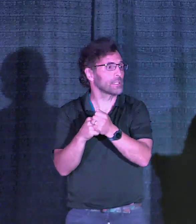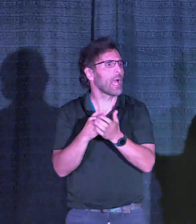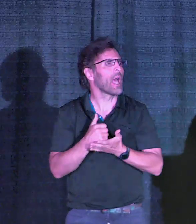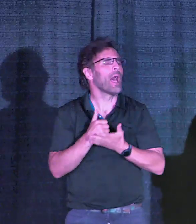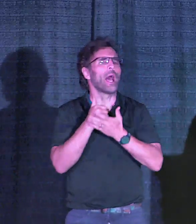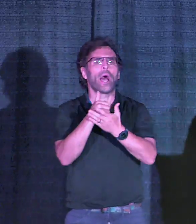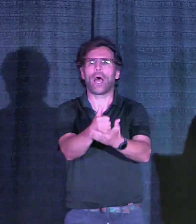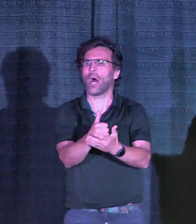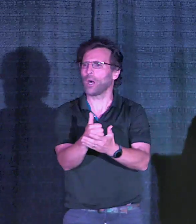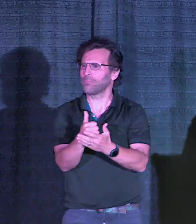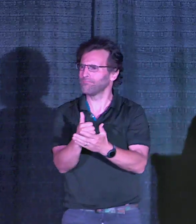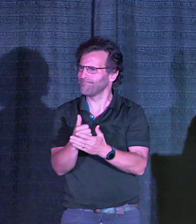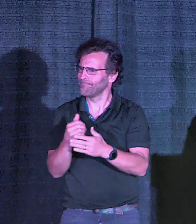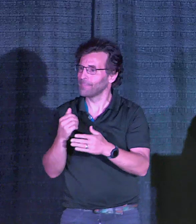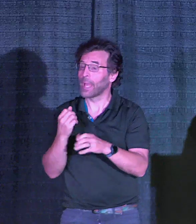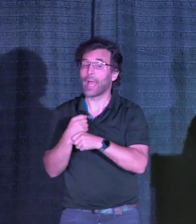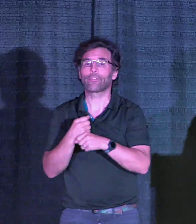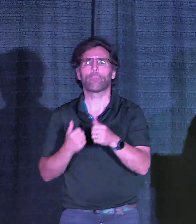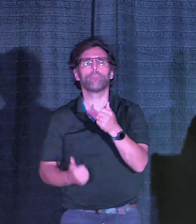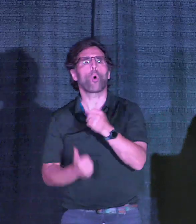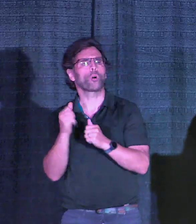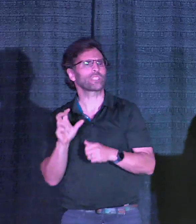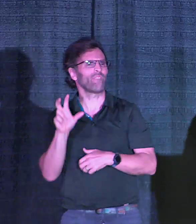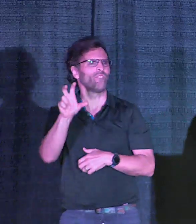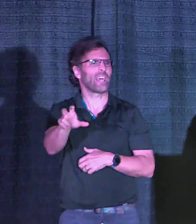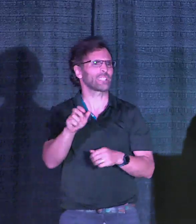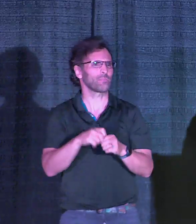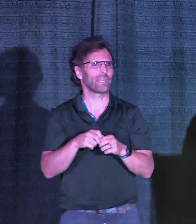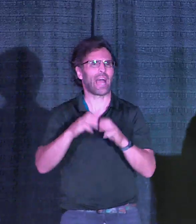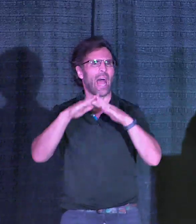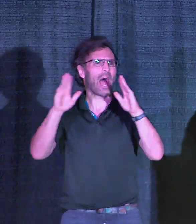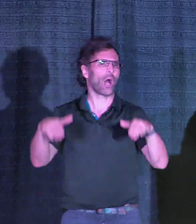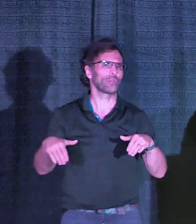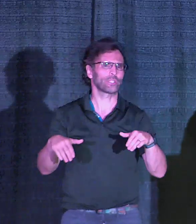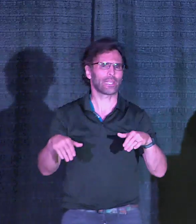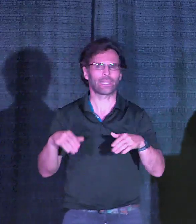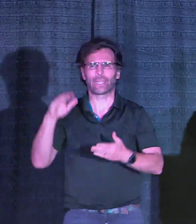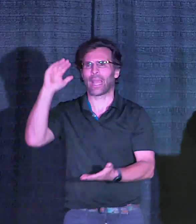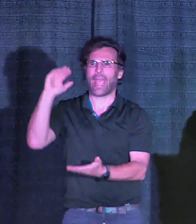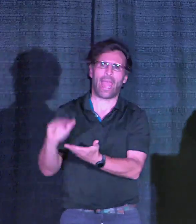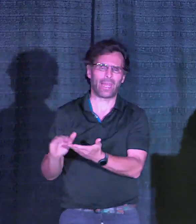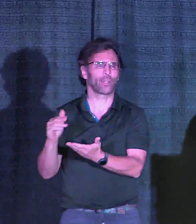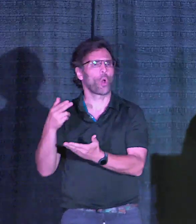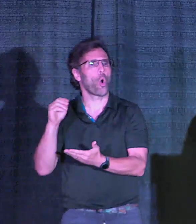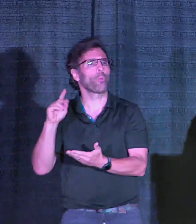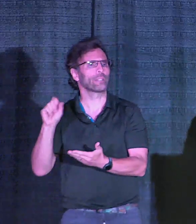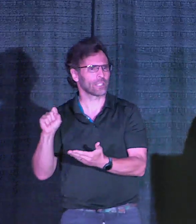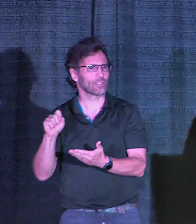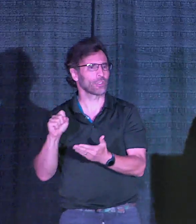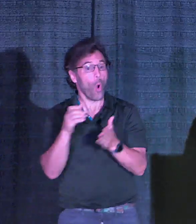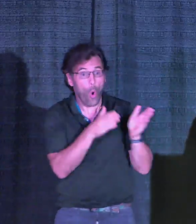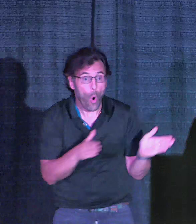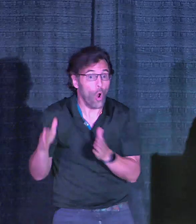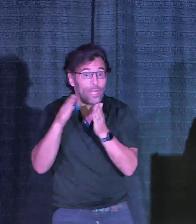the largest investment in housing and homelessness in state history. Organizing works.